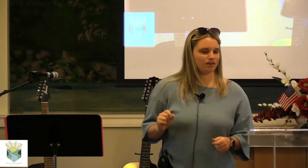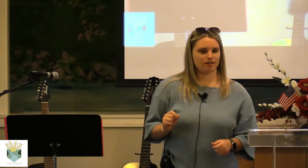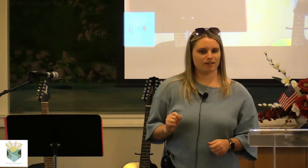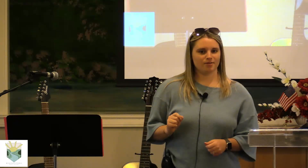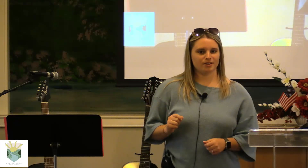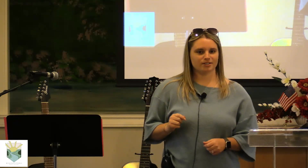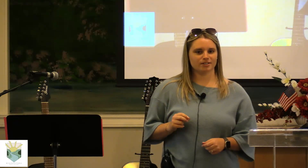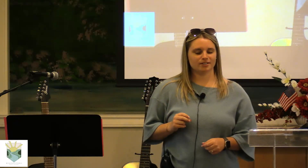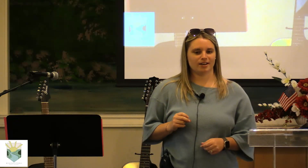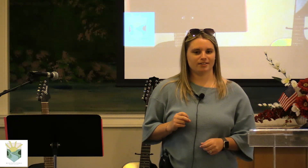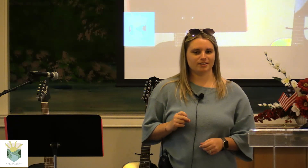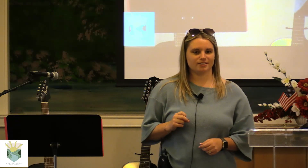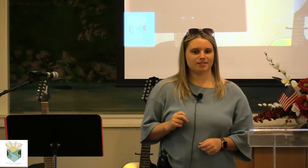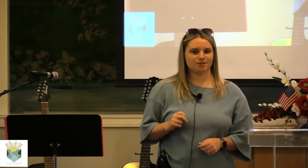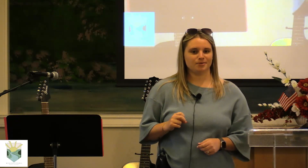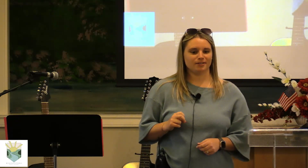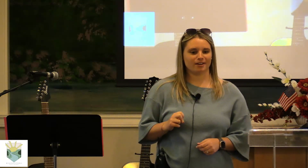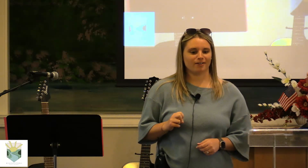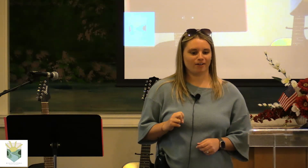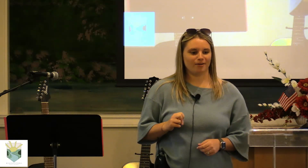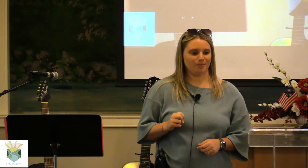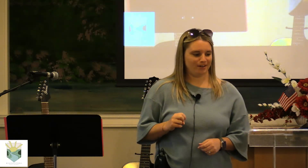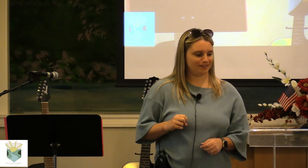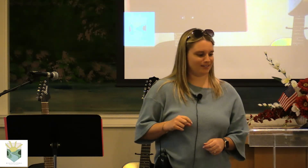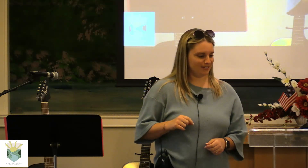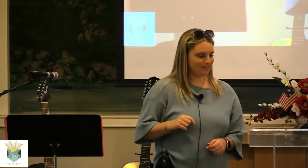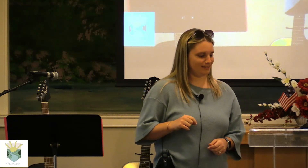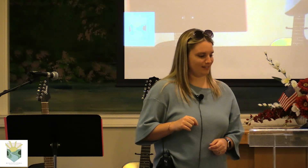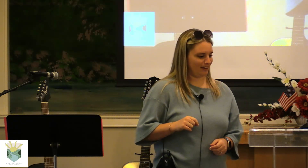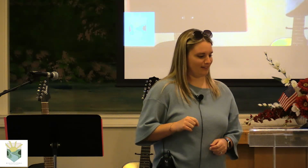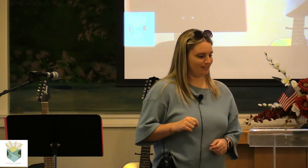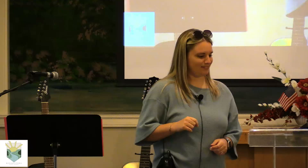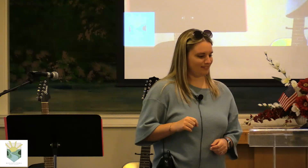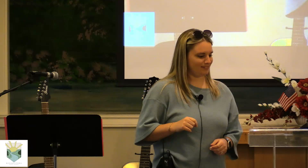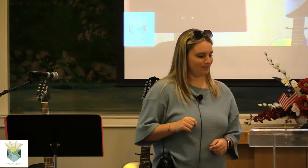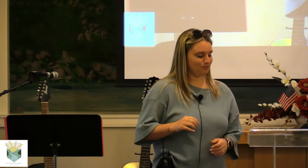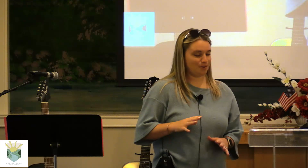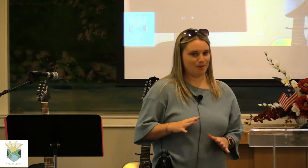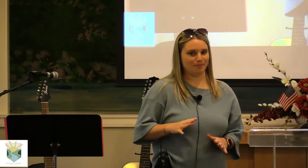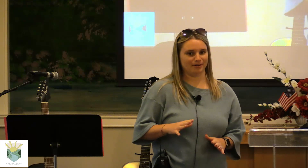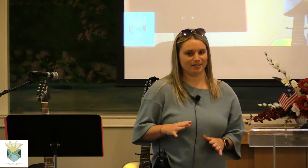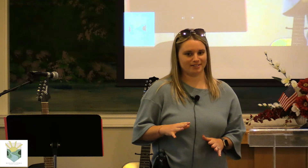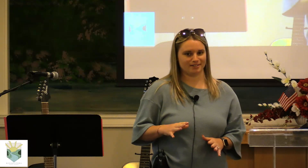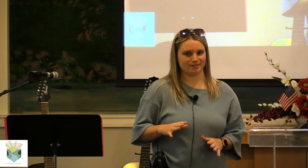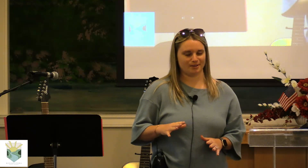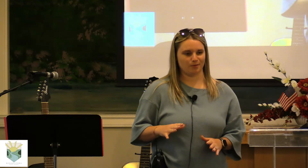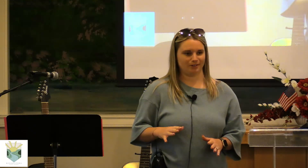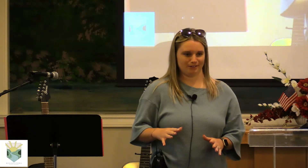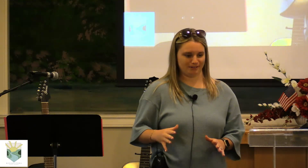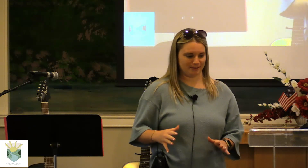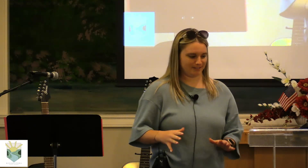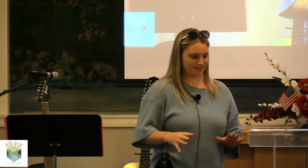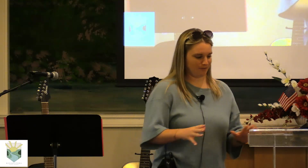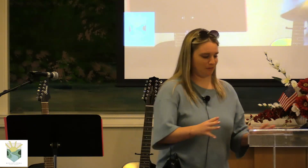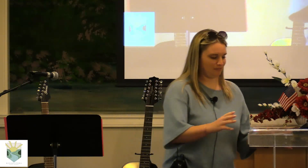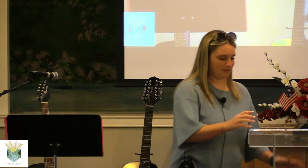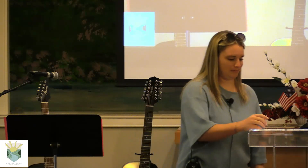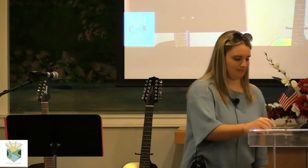And these took me like a hot minute to like remember because they're similar and there's several of them.